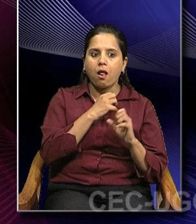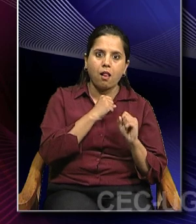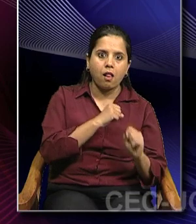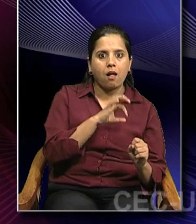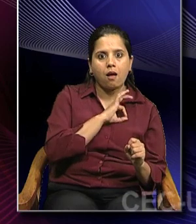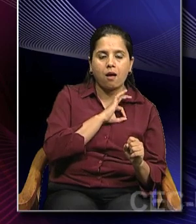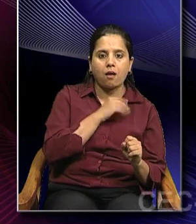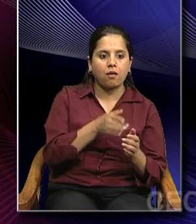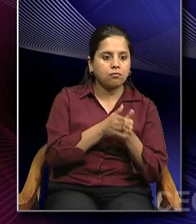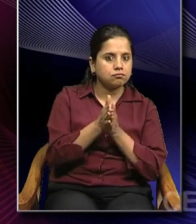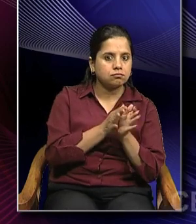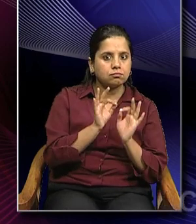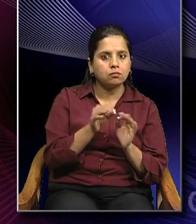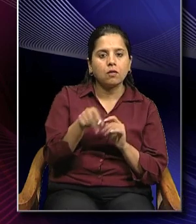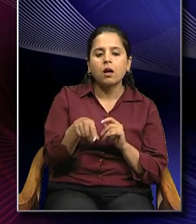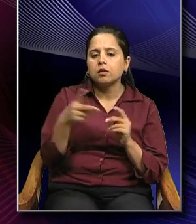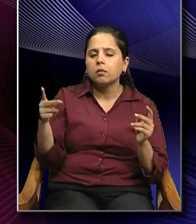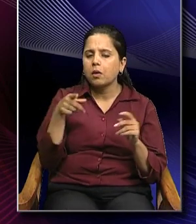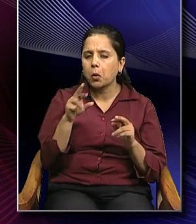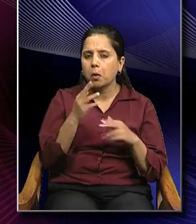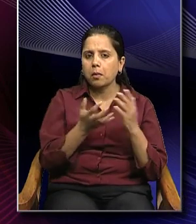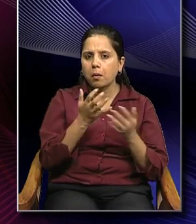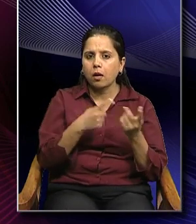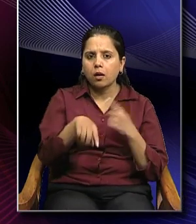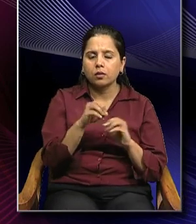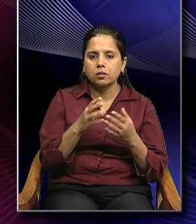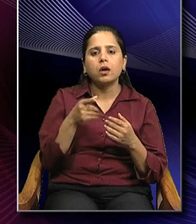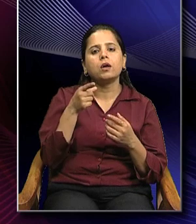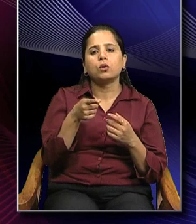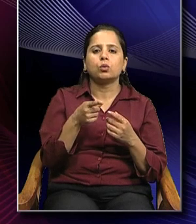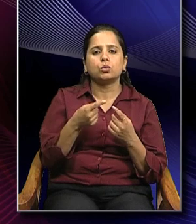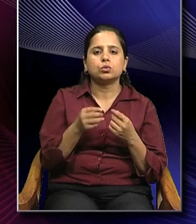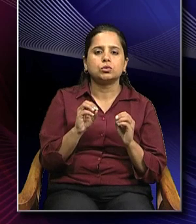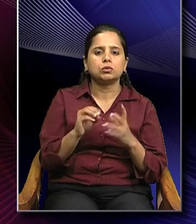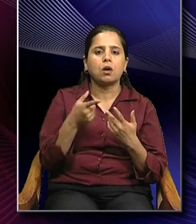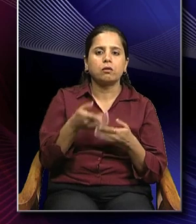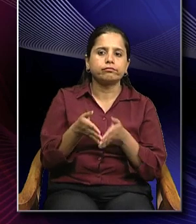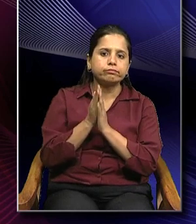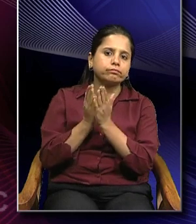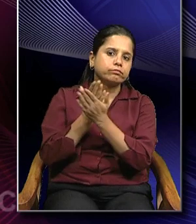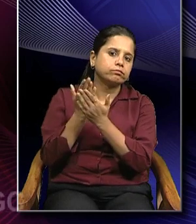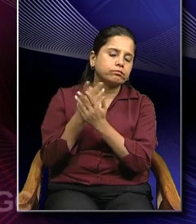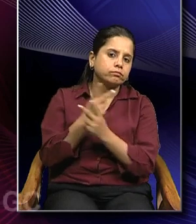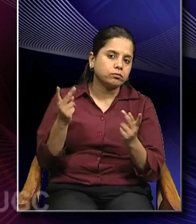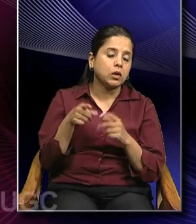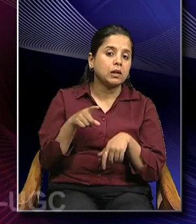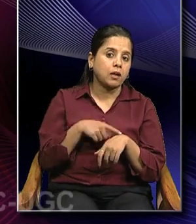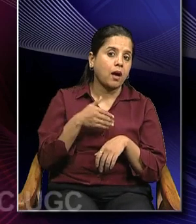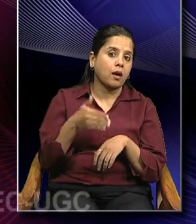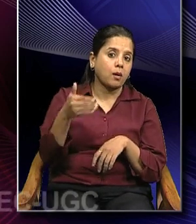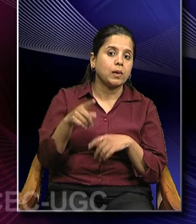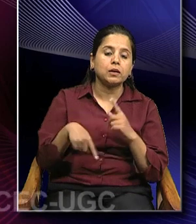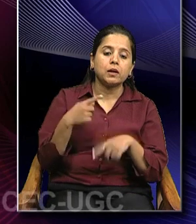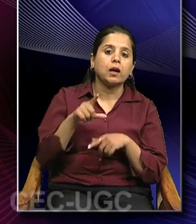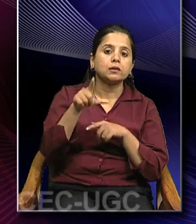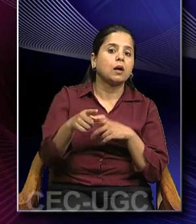you develop a set of prospective brands to purchase from, and you start appealing. and there is a time, the next step is that